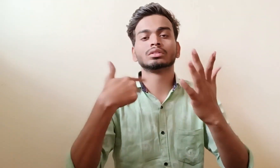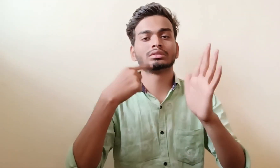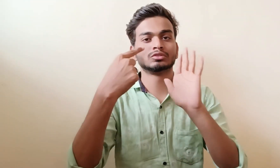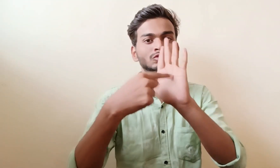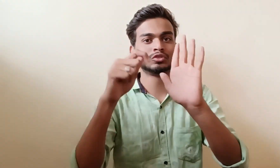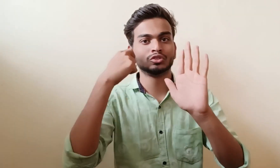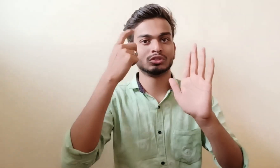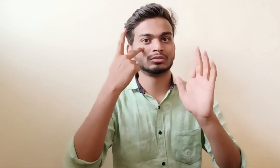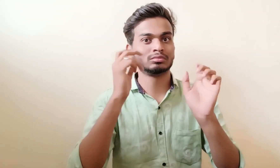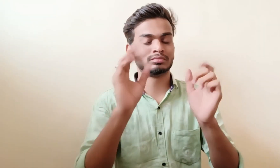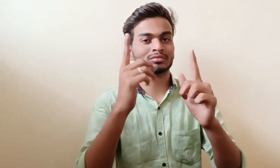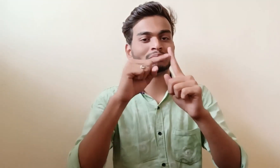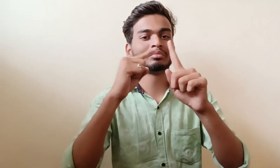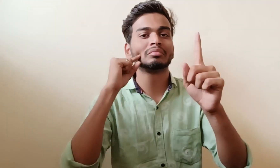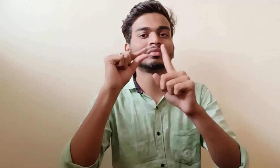much.